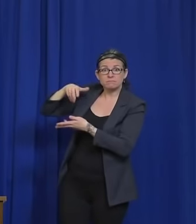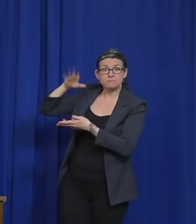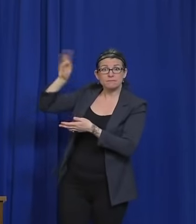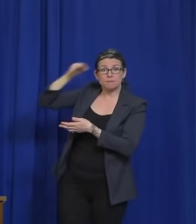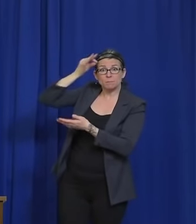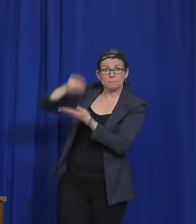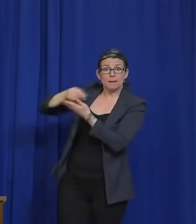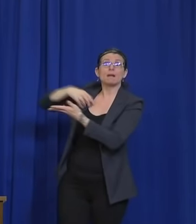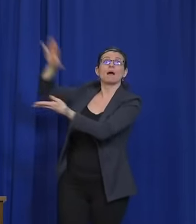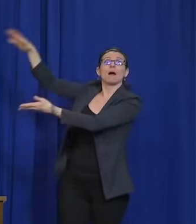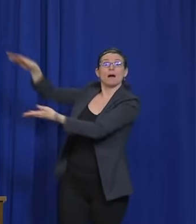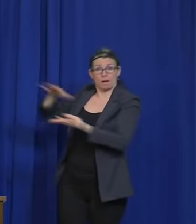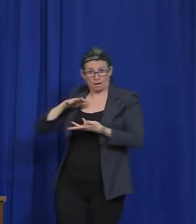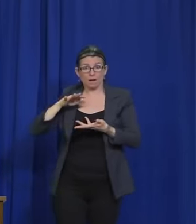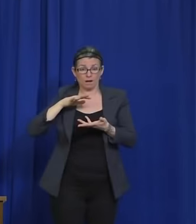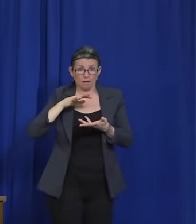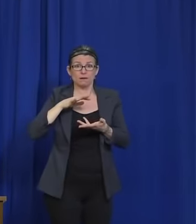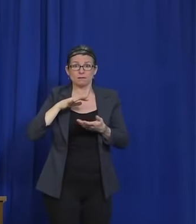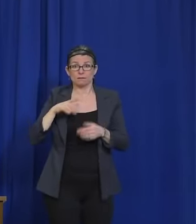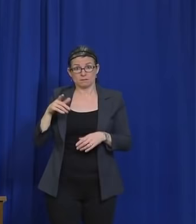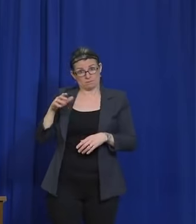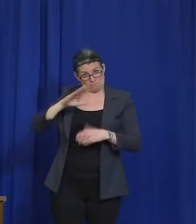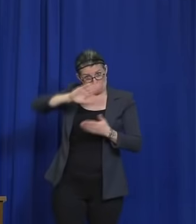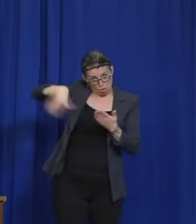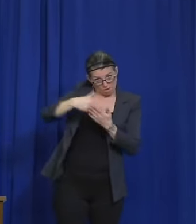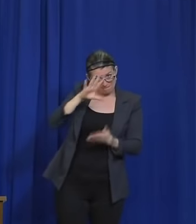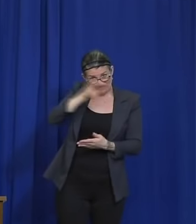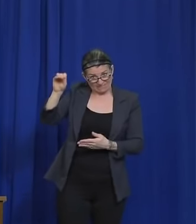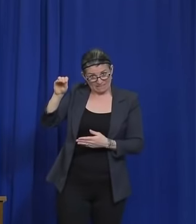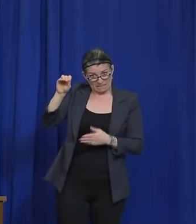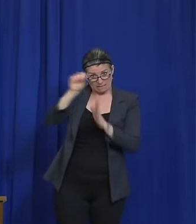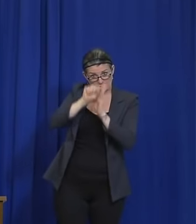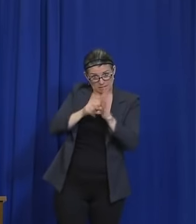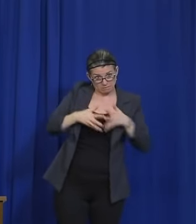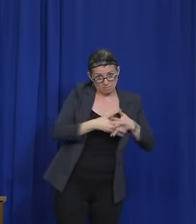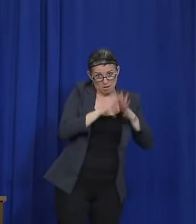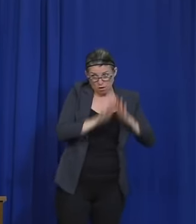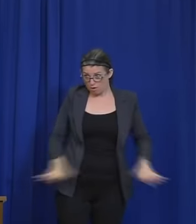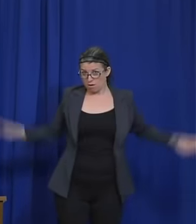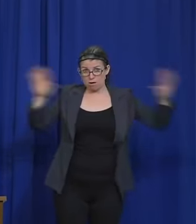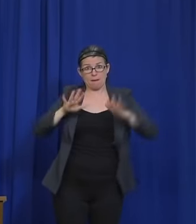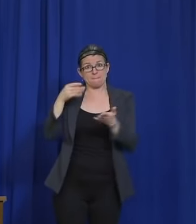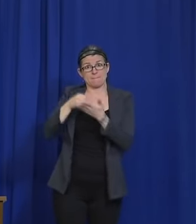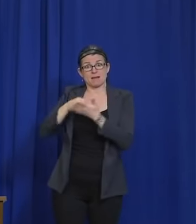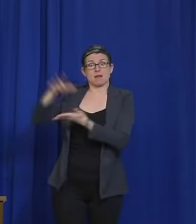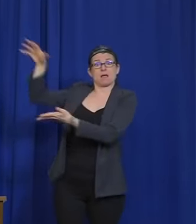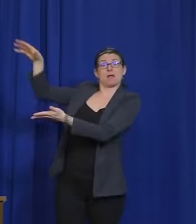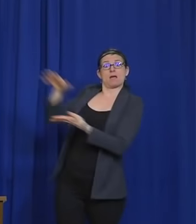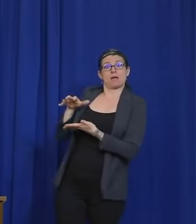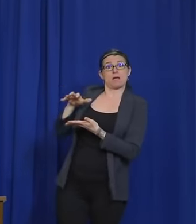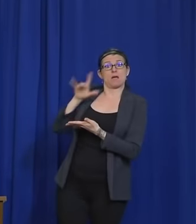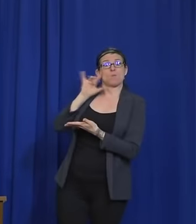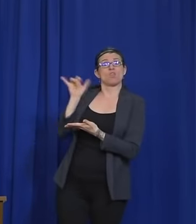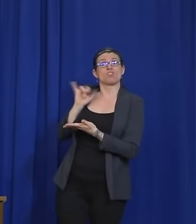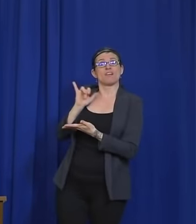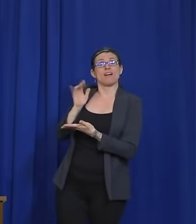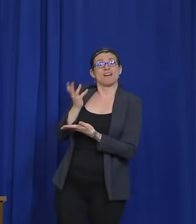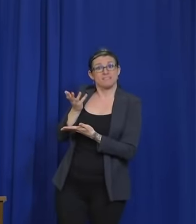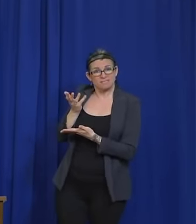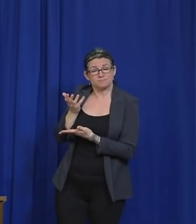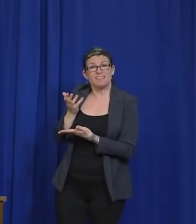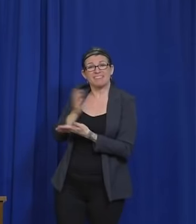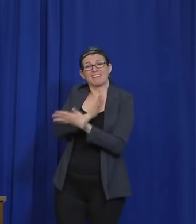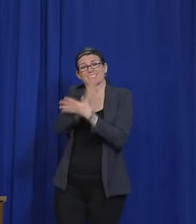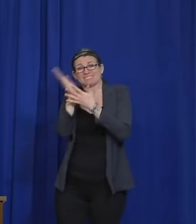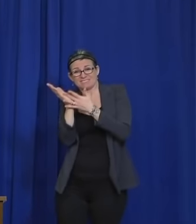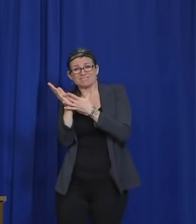to use the money that has been in the pipeline from the third COVID response stimulus package. Use that in more